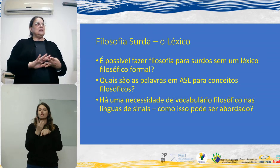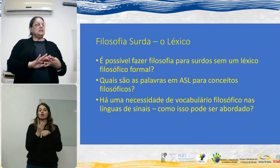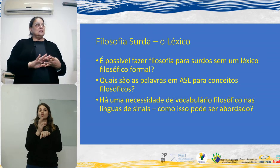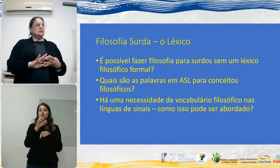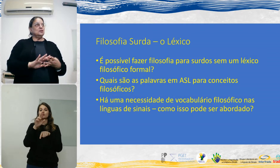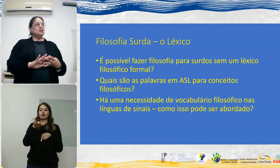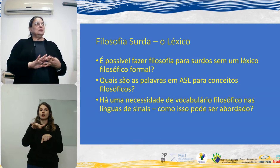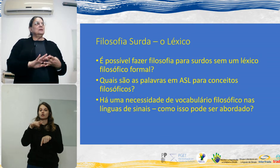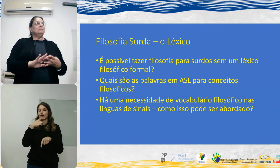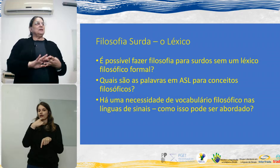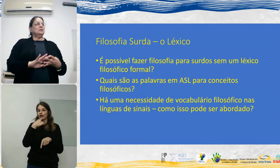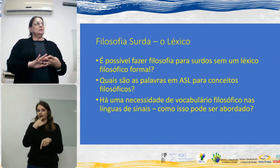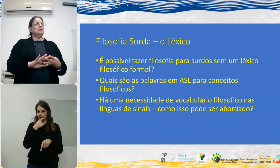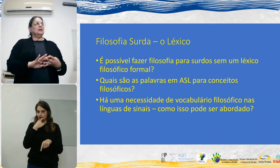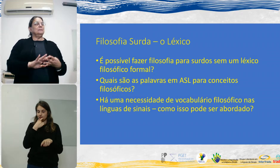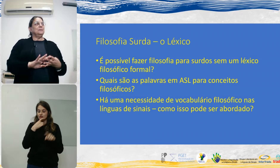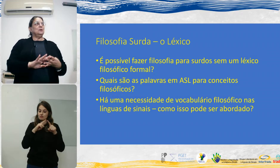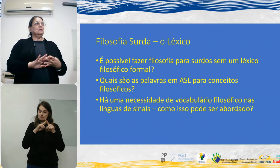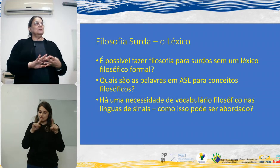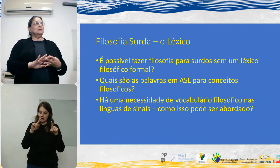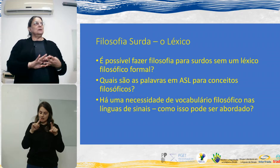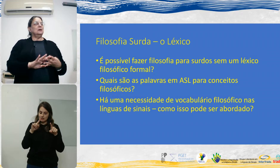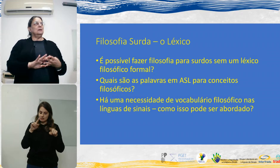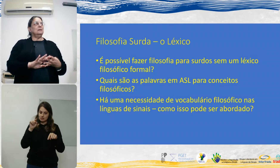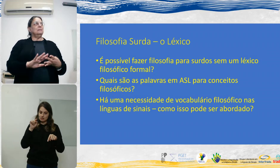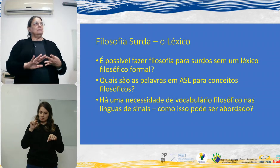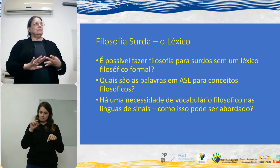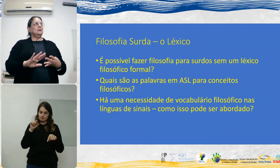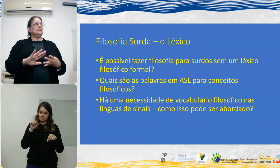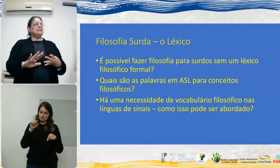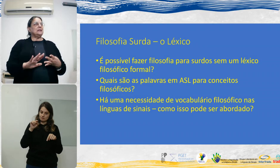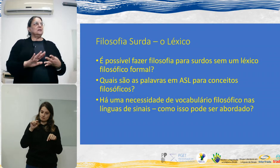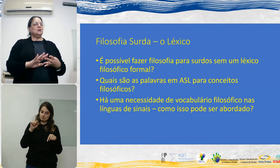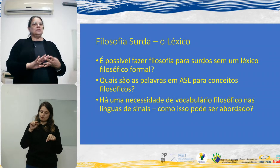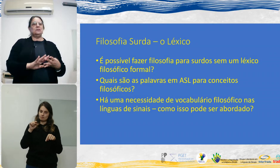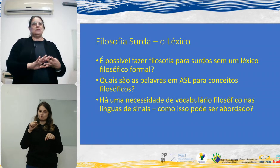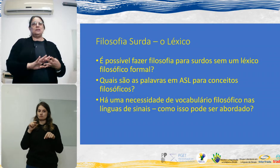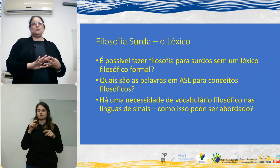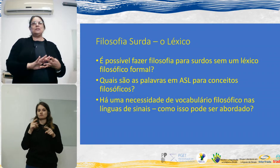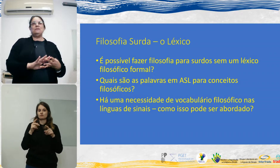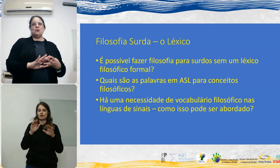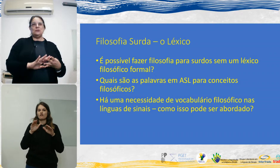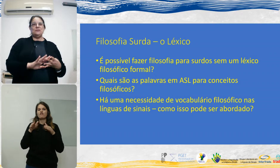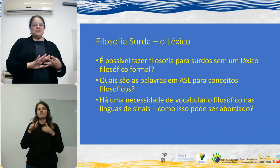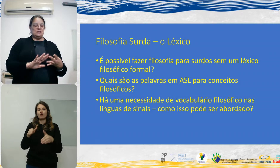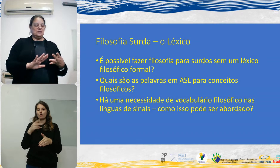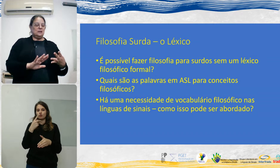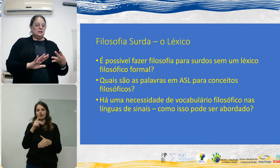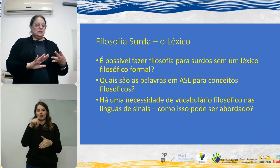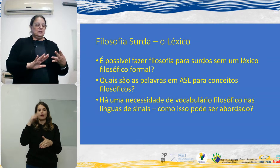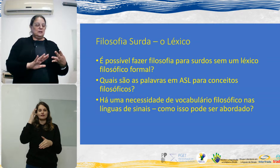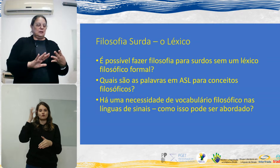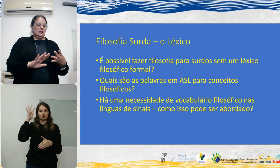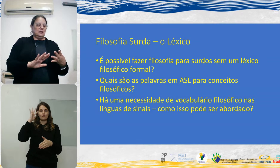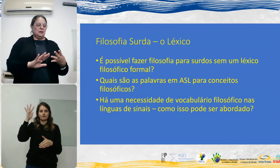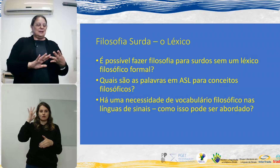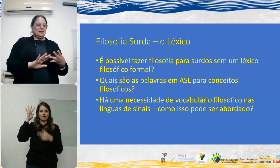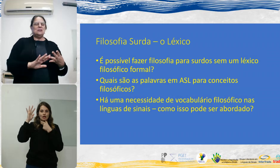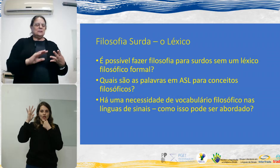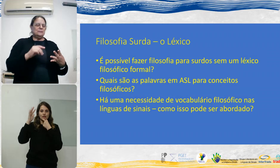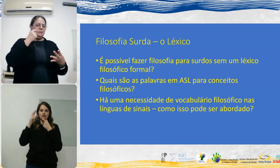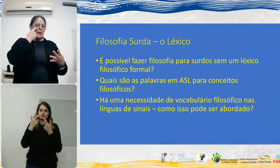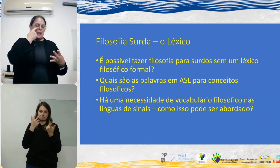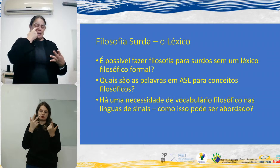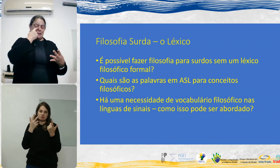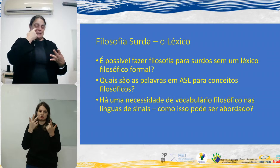in English, but her second concentration was philosophy, like a